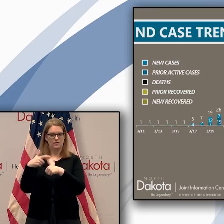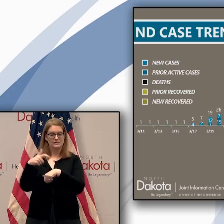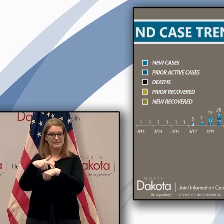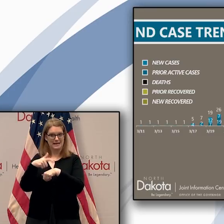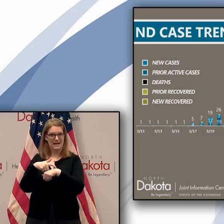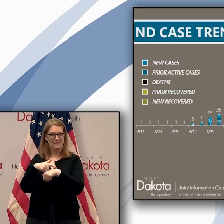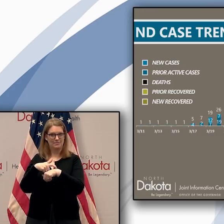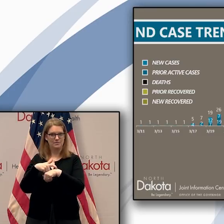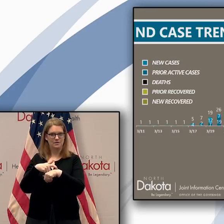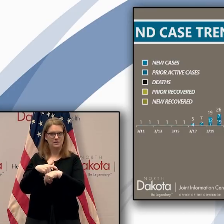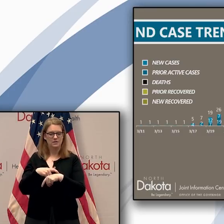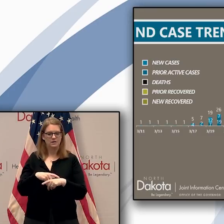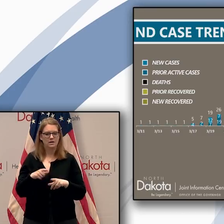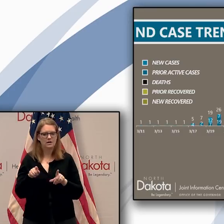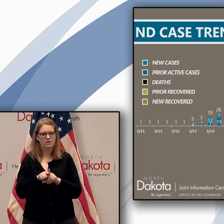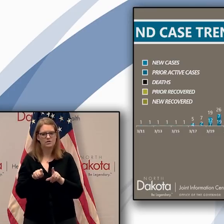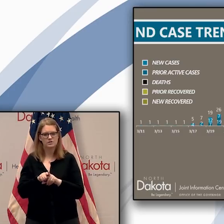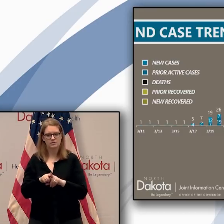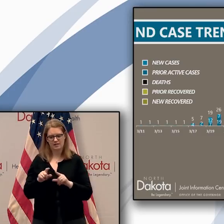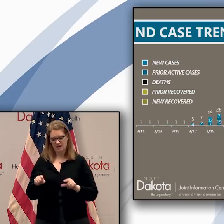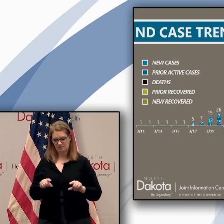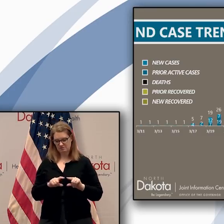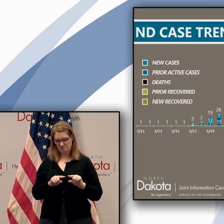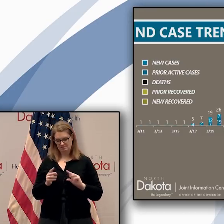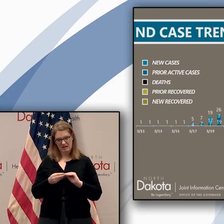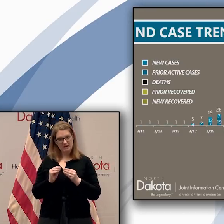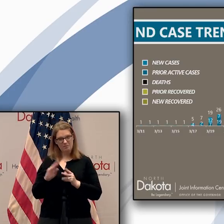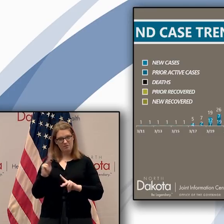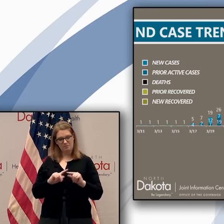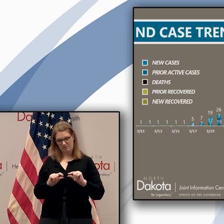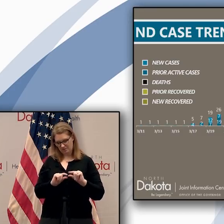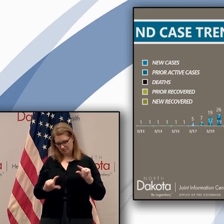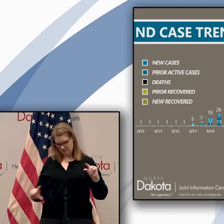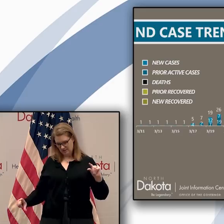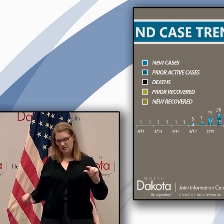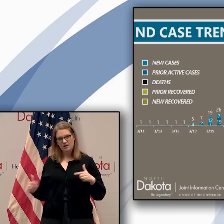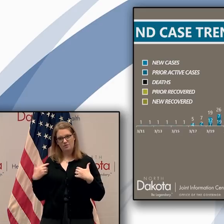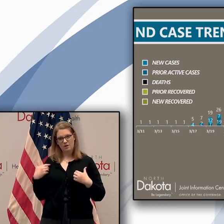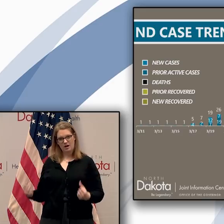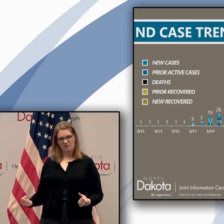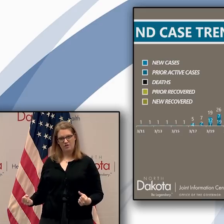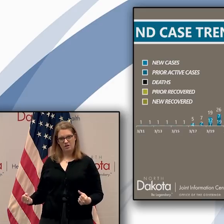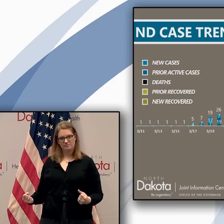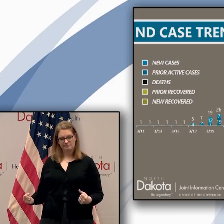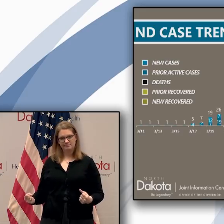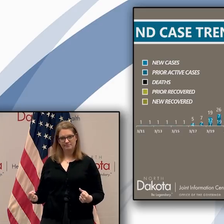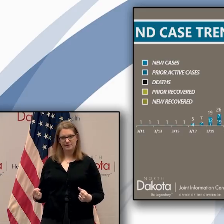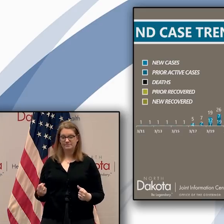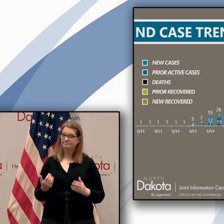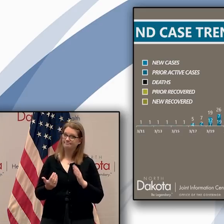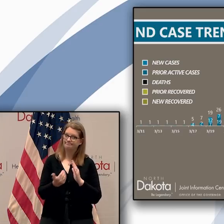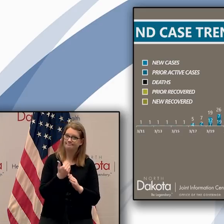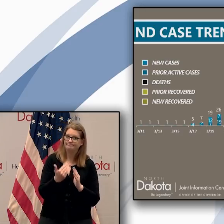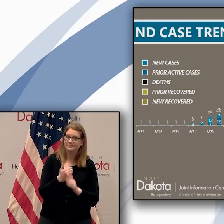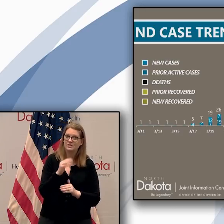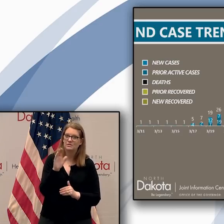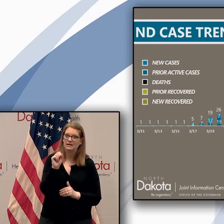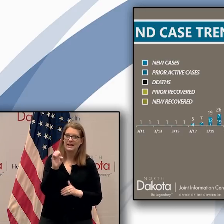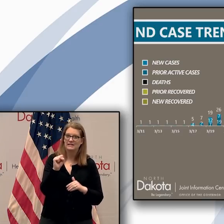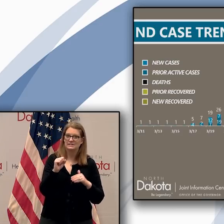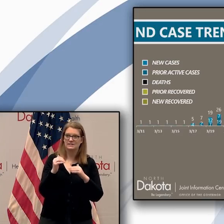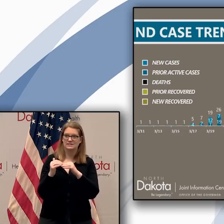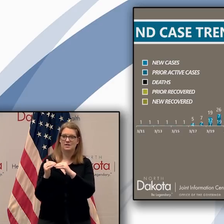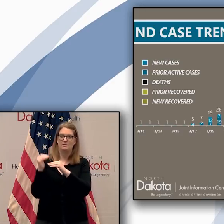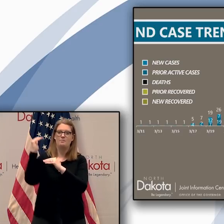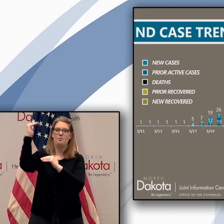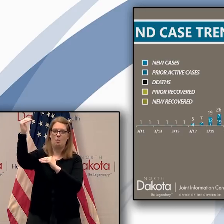that recovery growing, but in days like today, the numbers of new active cases exceeded those recovered,